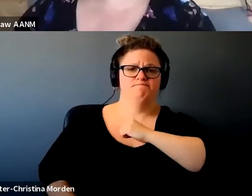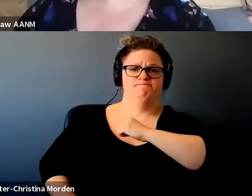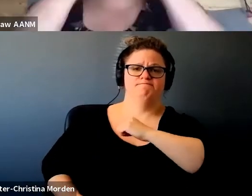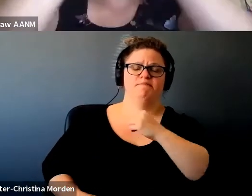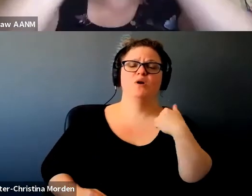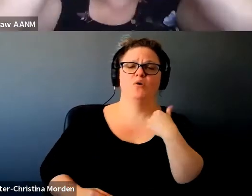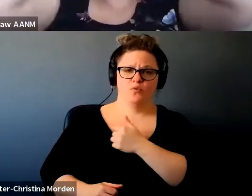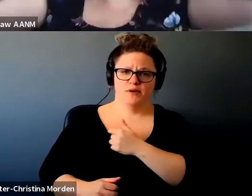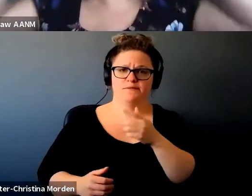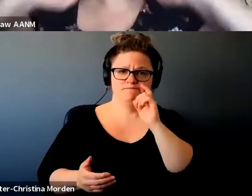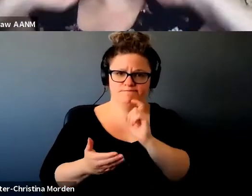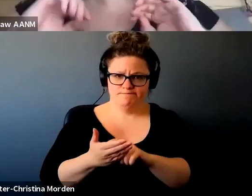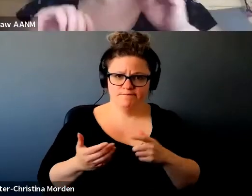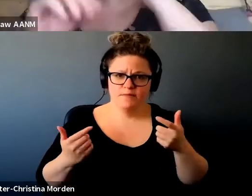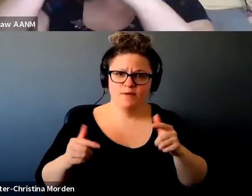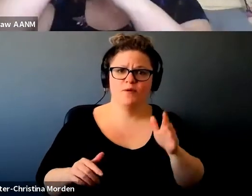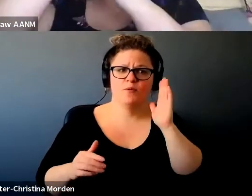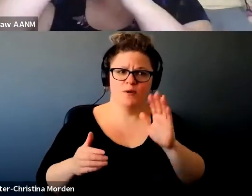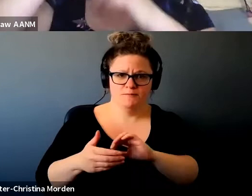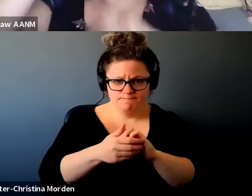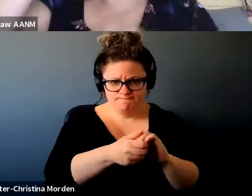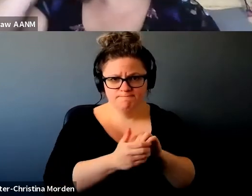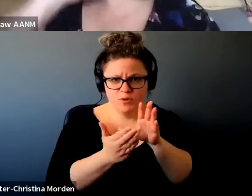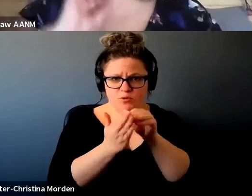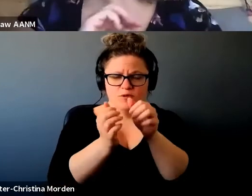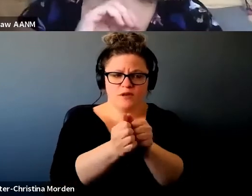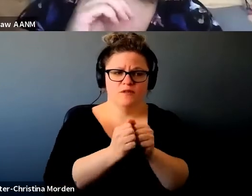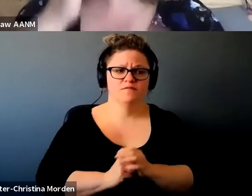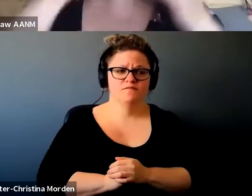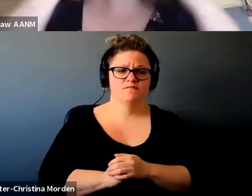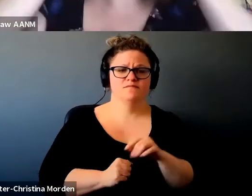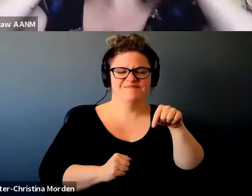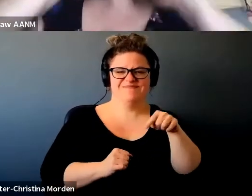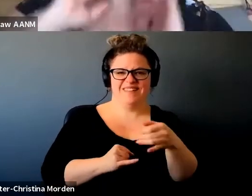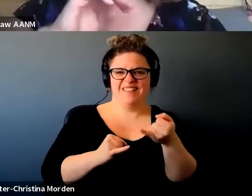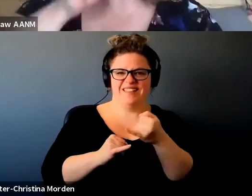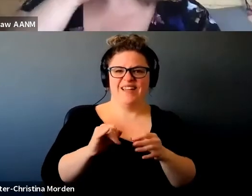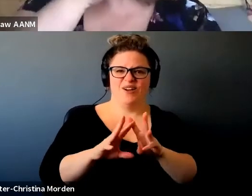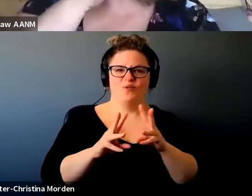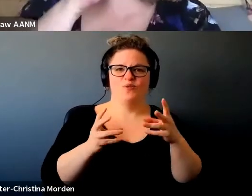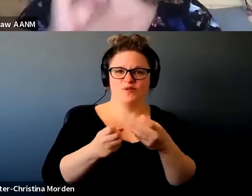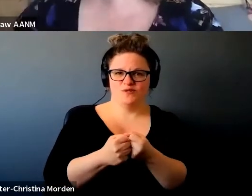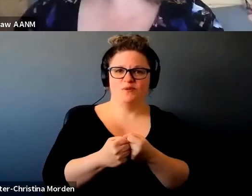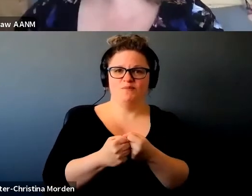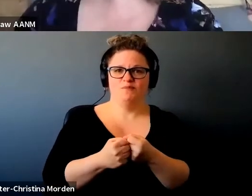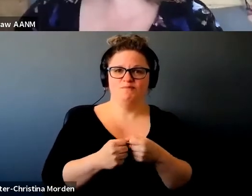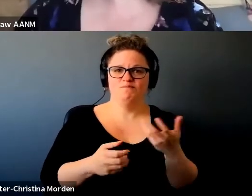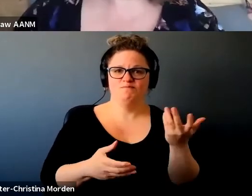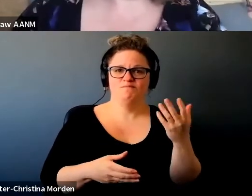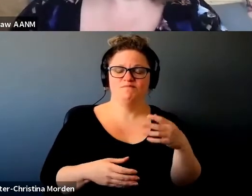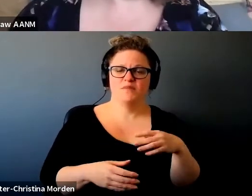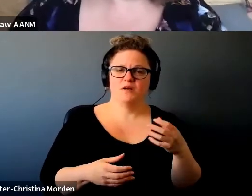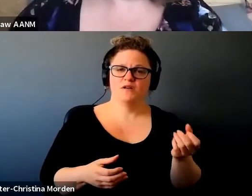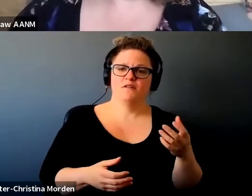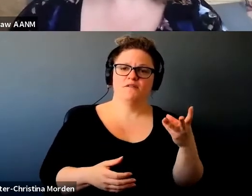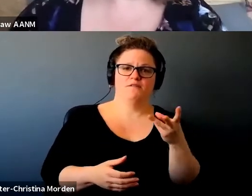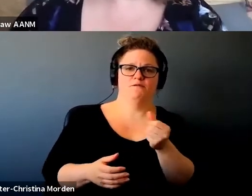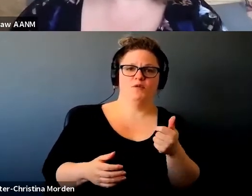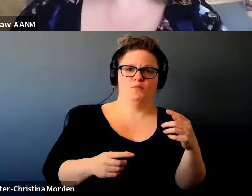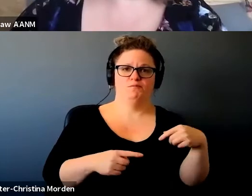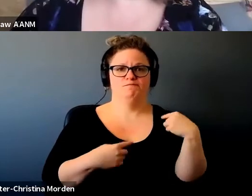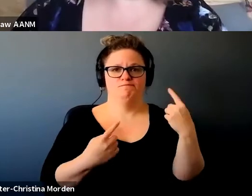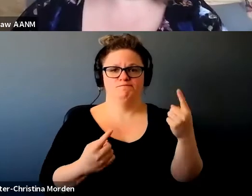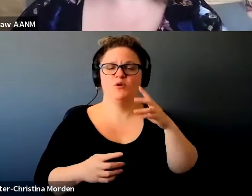is our second last workshop in the Creative Accessibility series, so thank you for joining us today. Our last